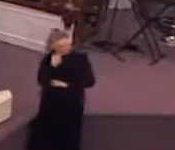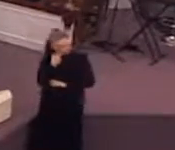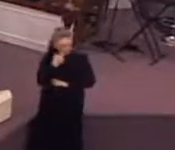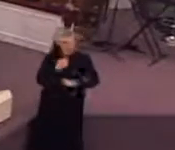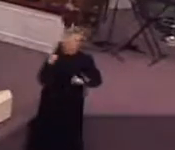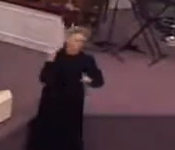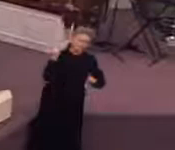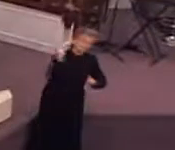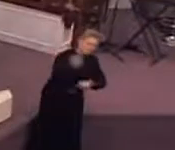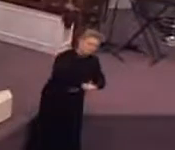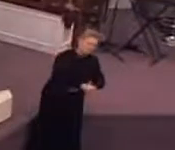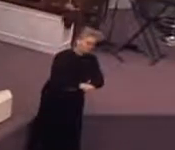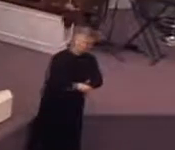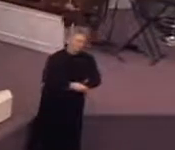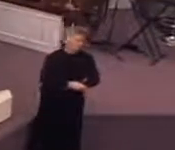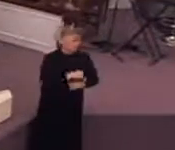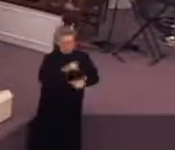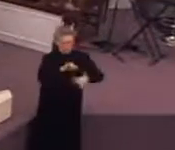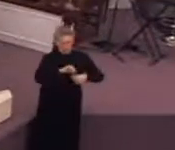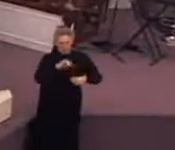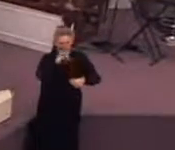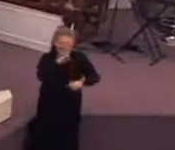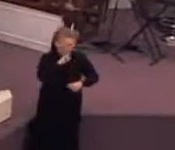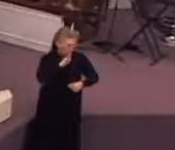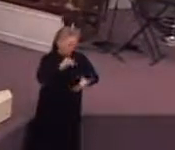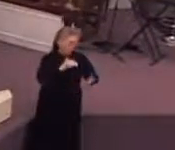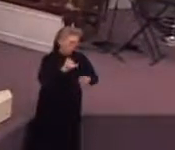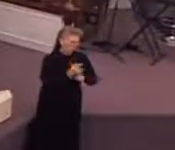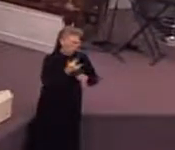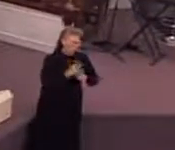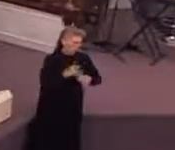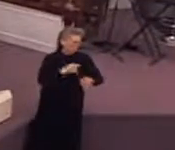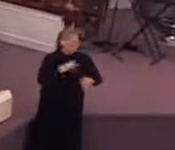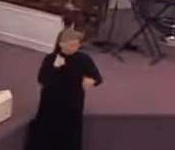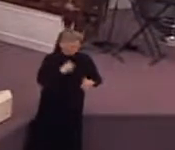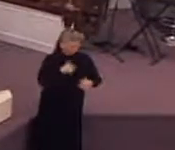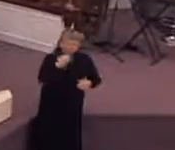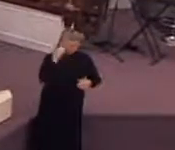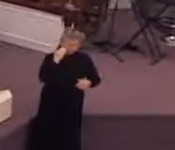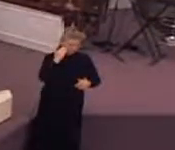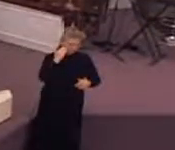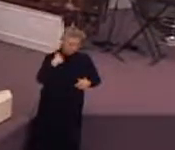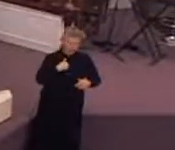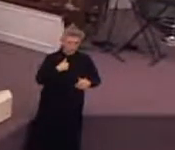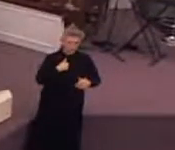Come on, we need to get the bigger picture here tonight that there are some strongholds that need to be brought down.